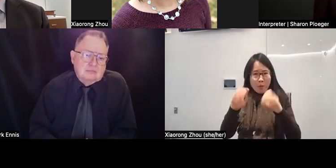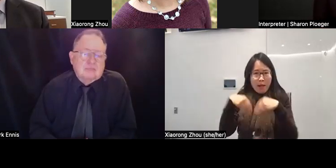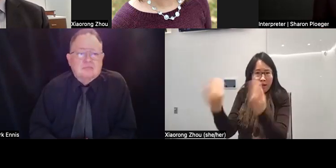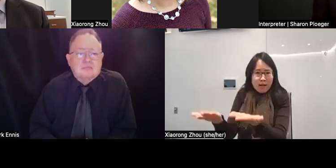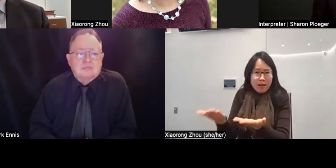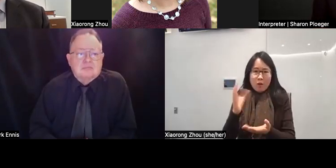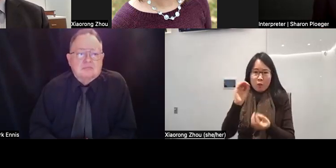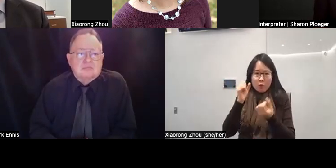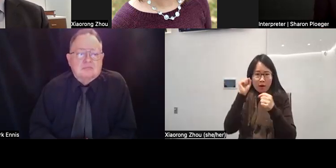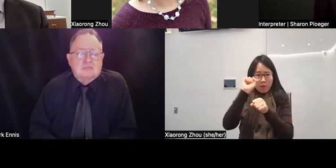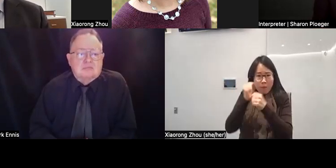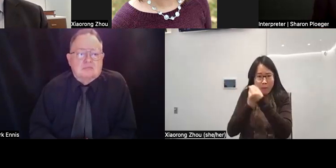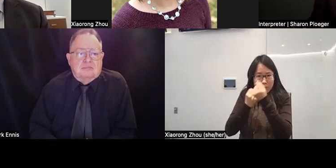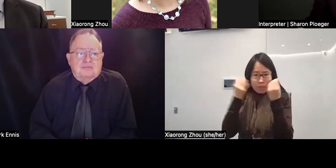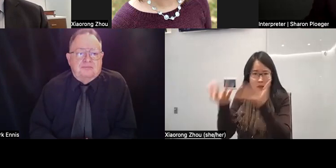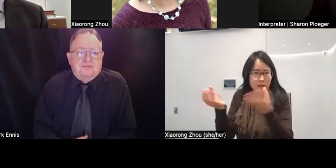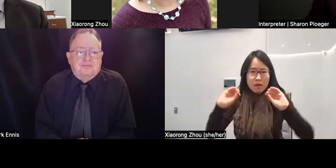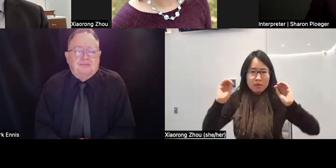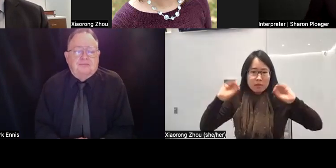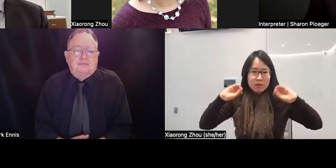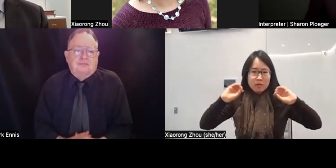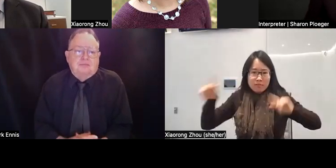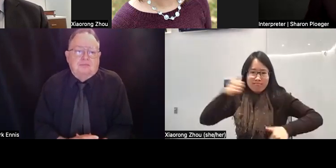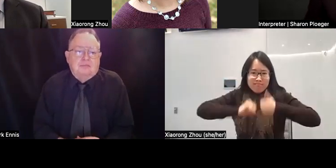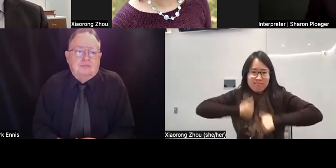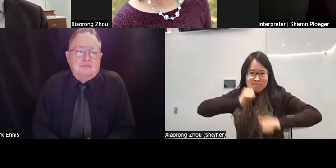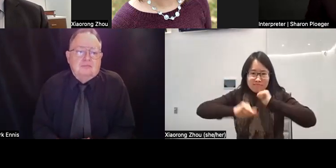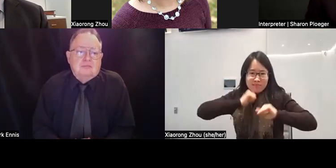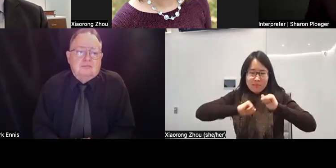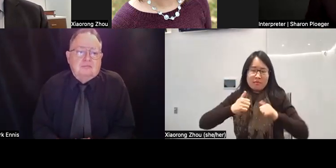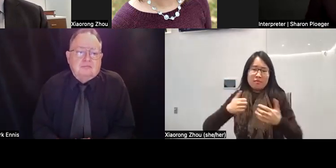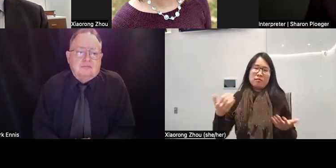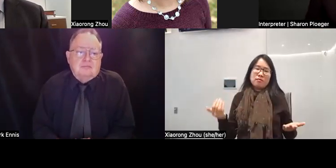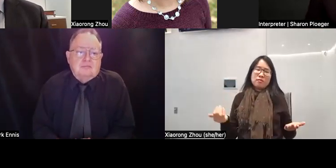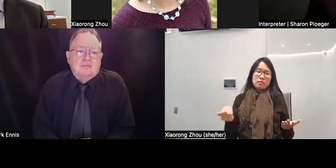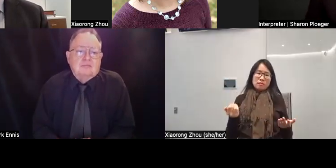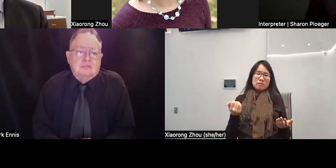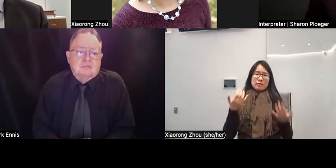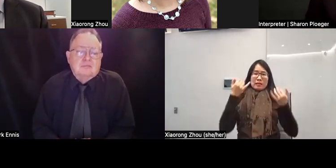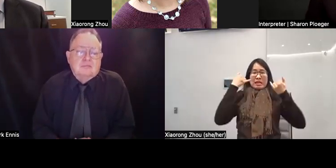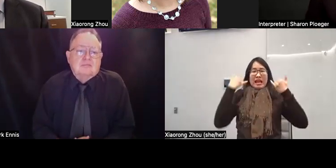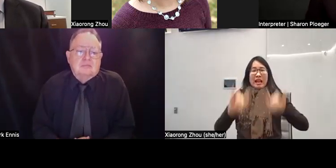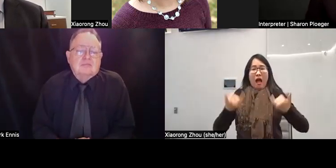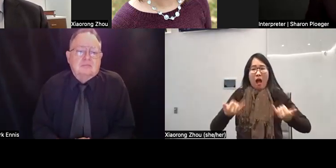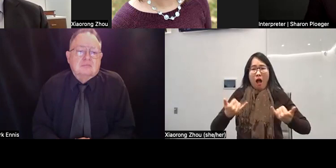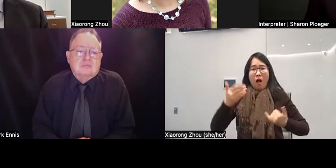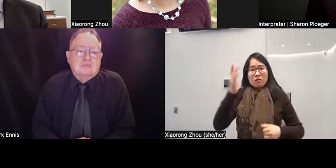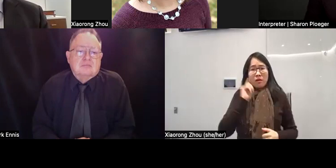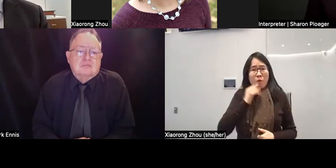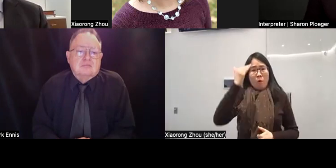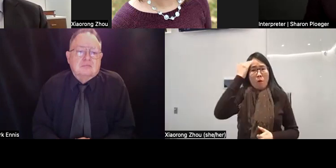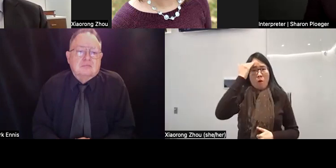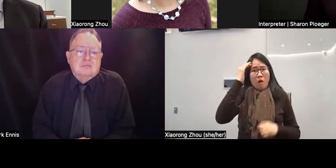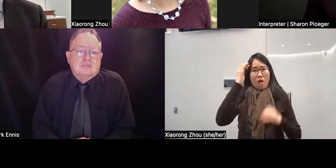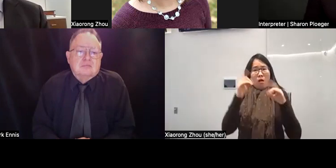people. But it was not because of who they were. It was because they didn't have the opportunity for the education that everybody else was afforded.